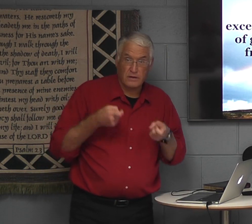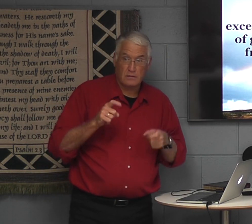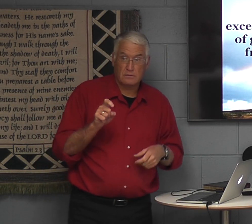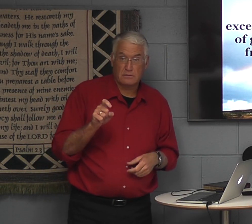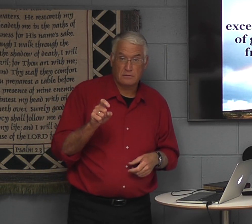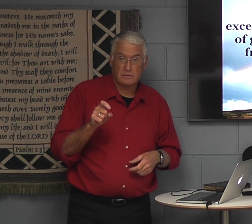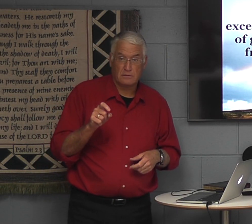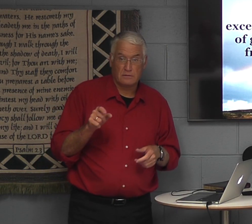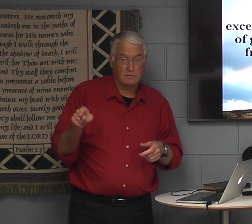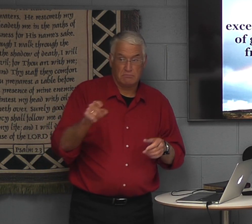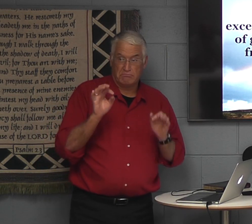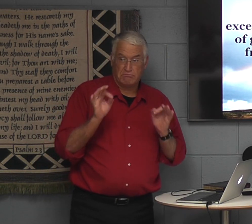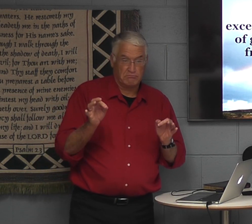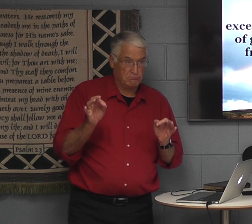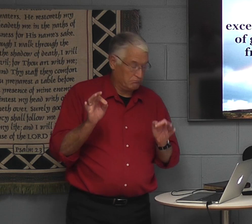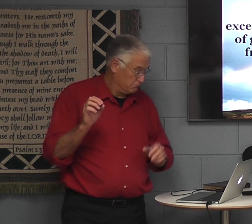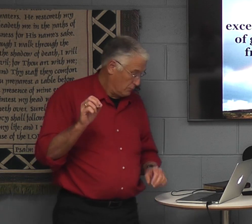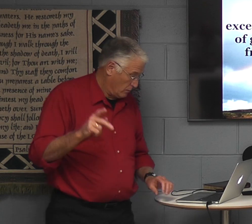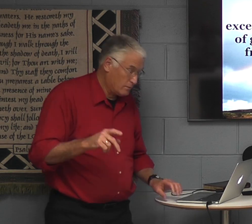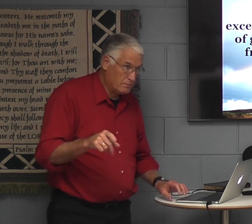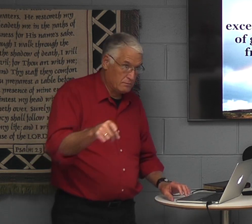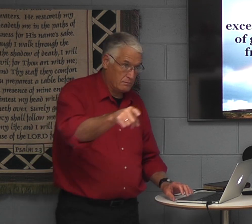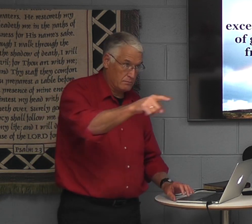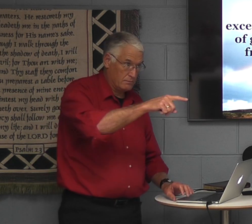John 8:44 refers to that.